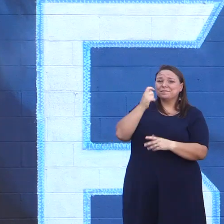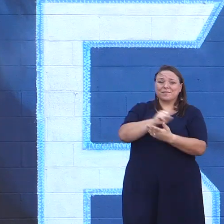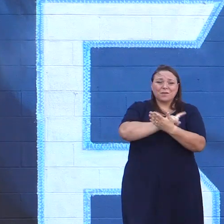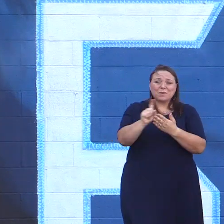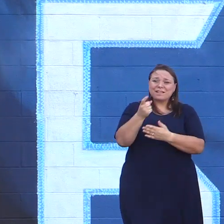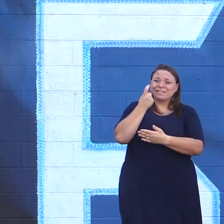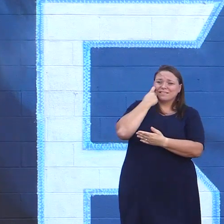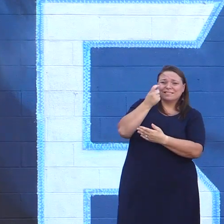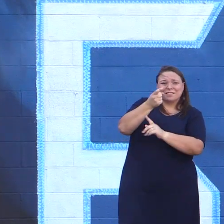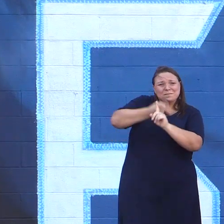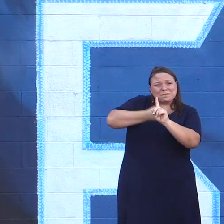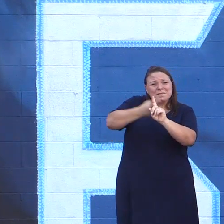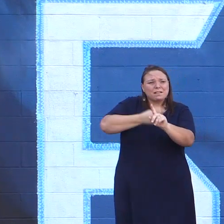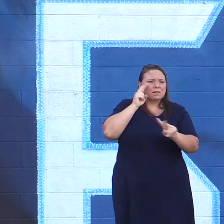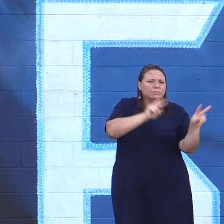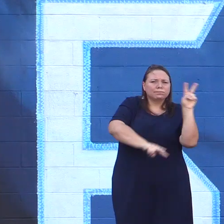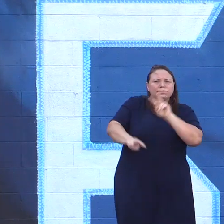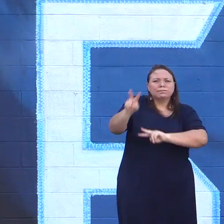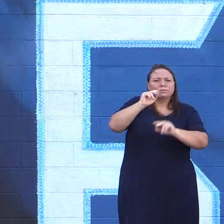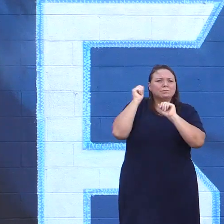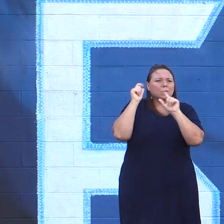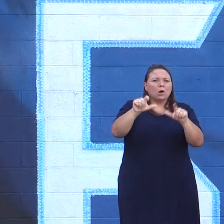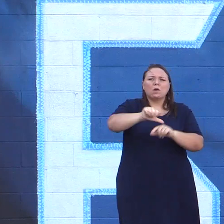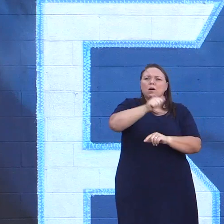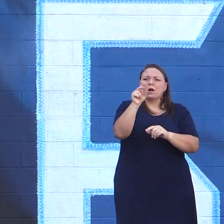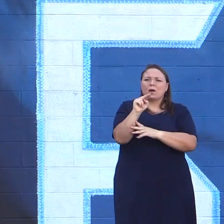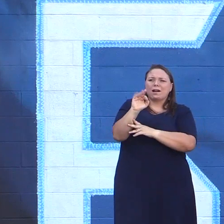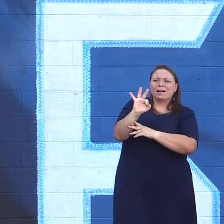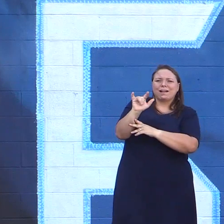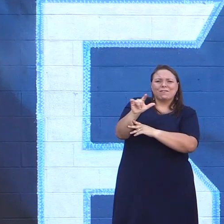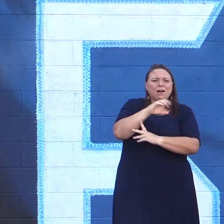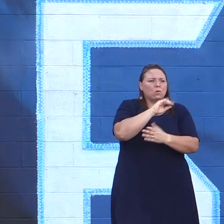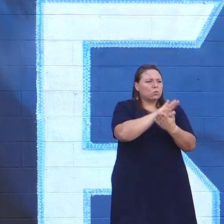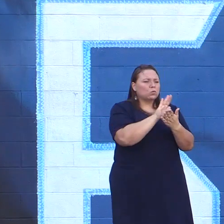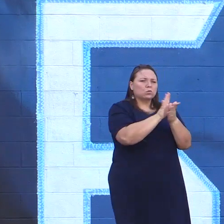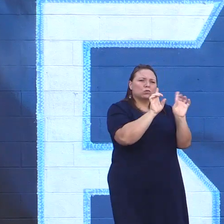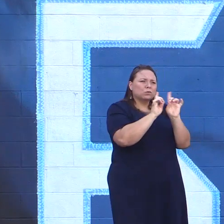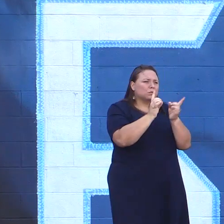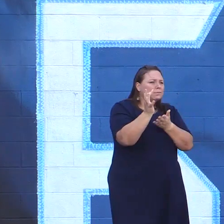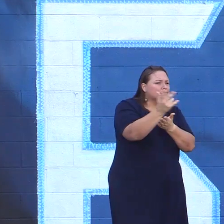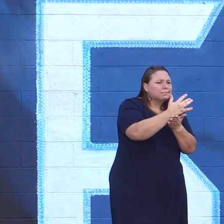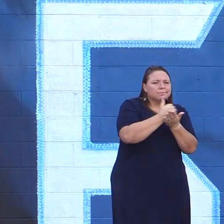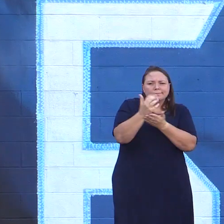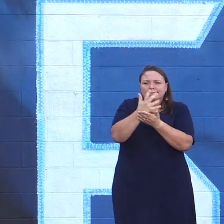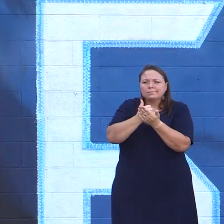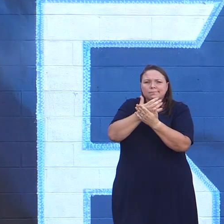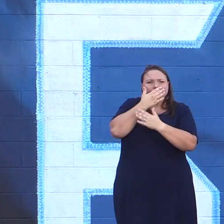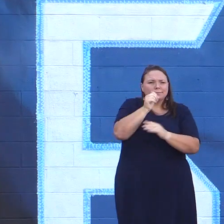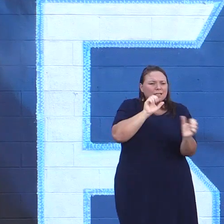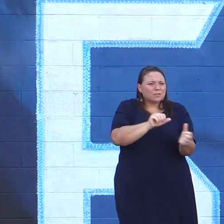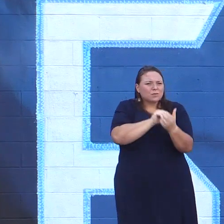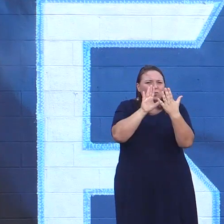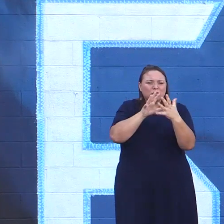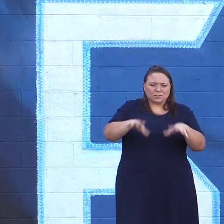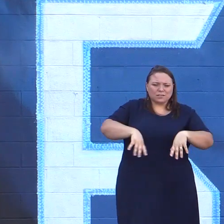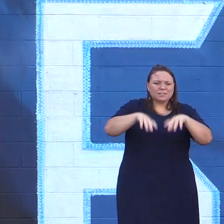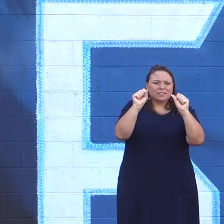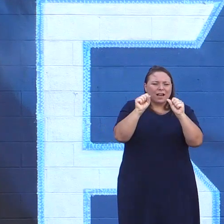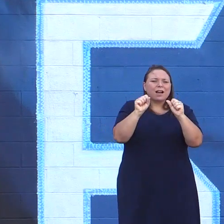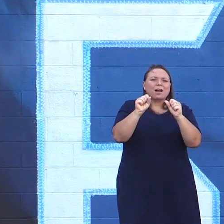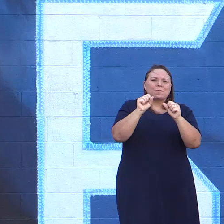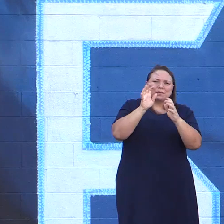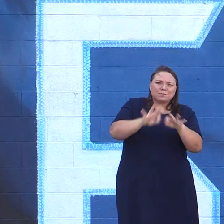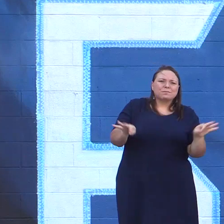the opportunity to closely observe other NFL cities and school districts to gather best practices and adopt public health protocols